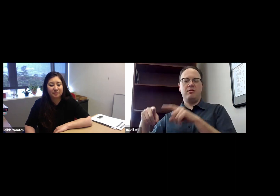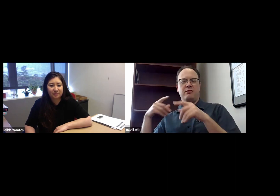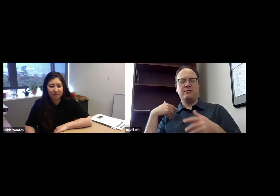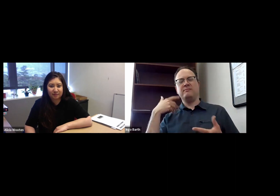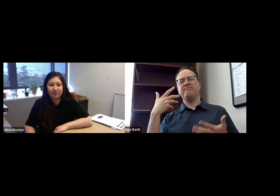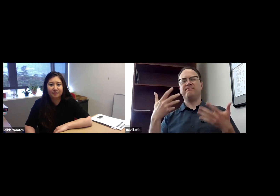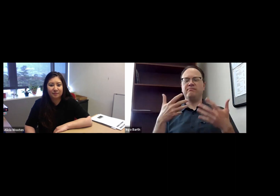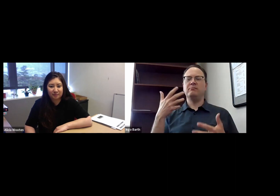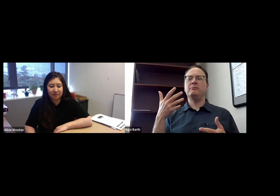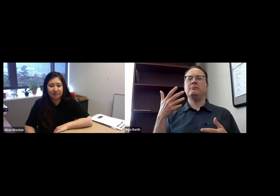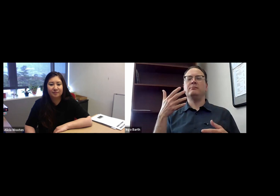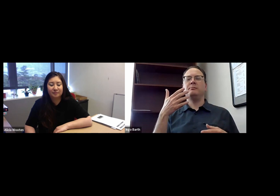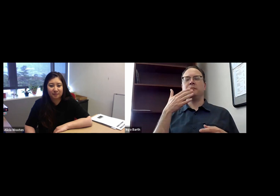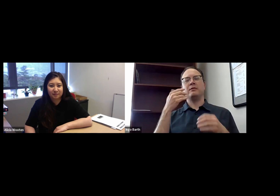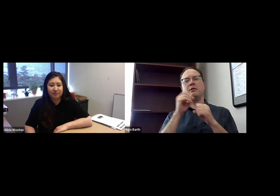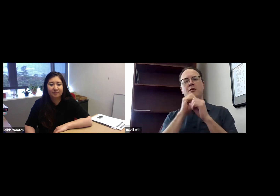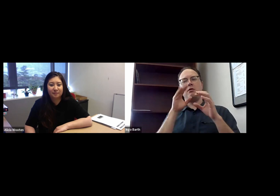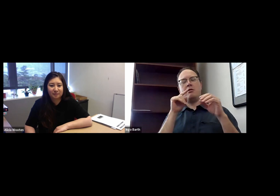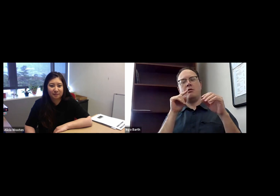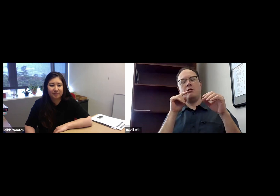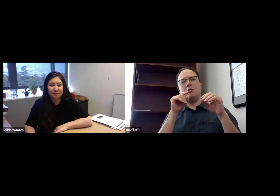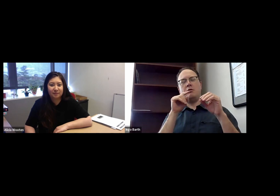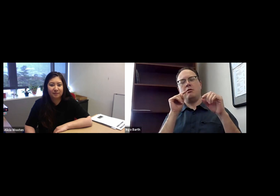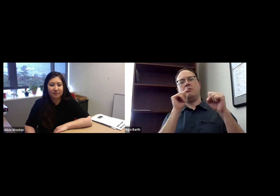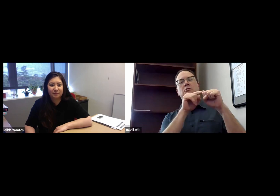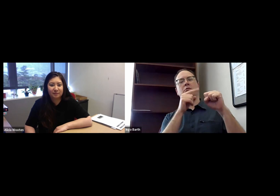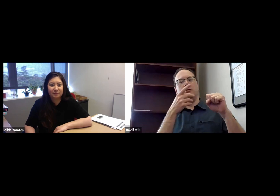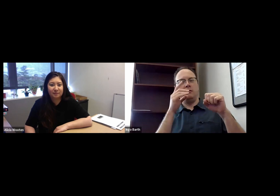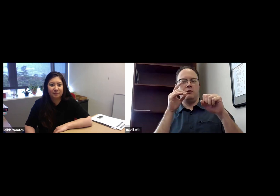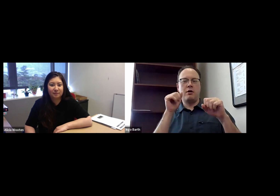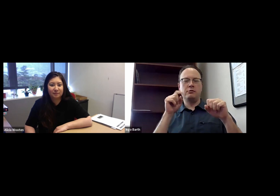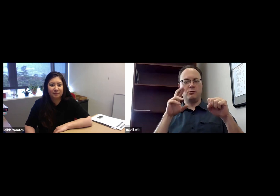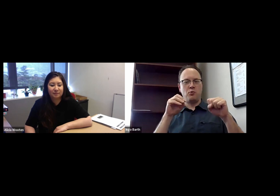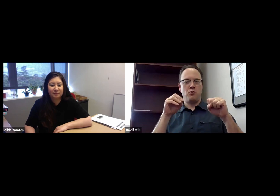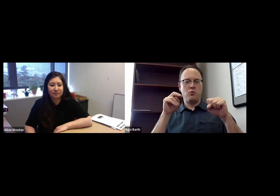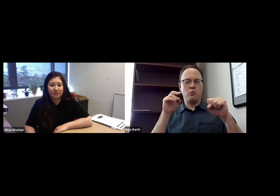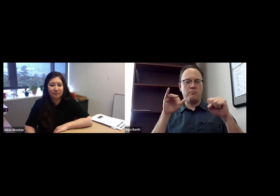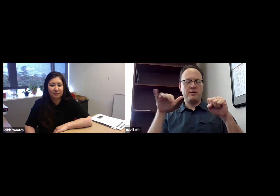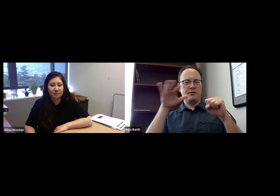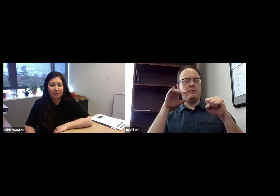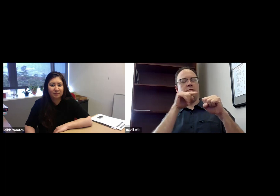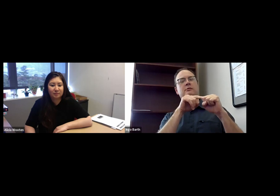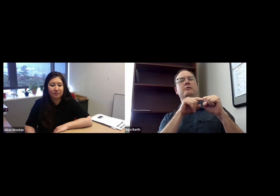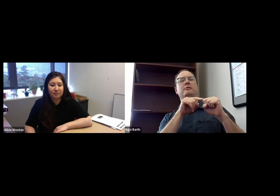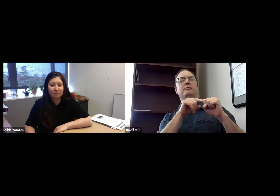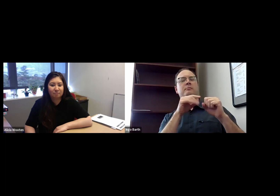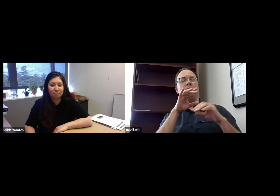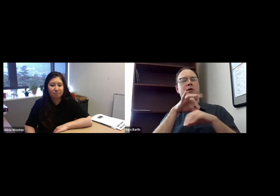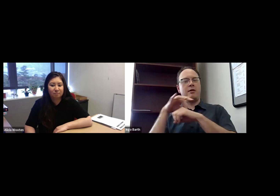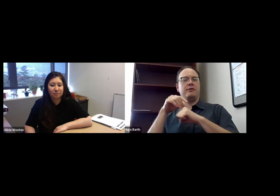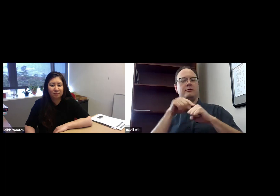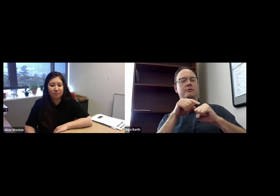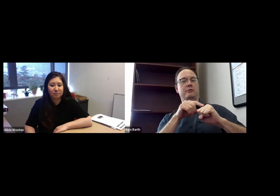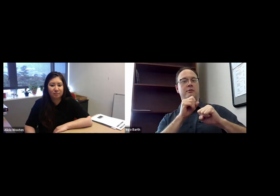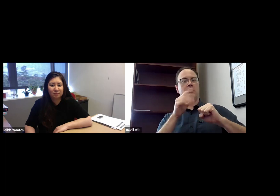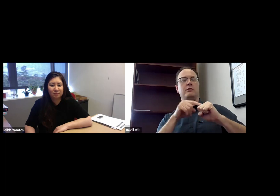older methods, they were one-handed, but there was a lot of variation there. So I think that it's